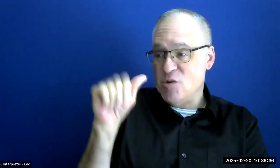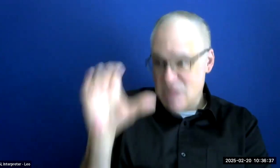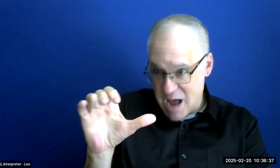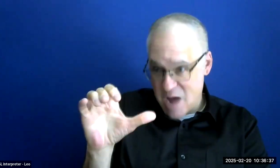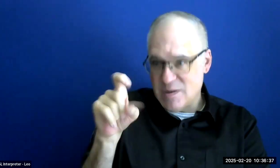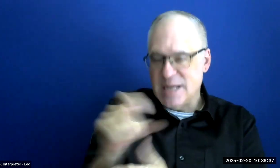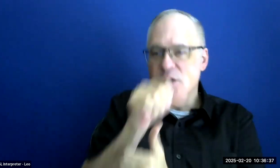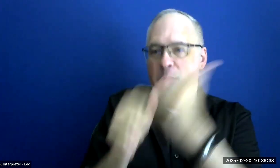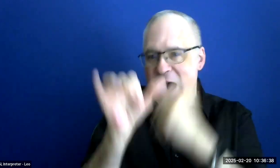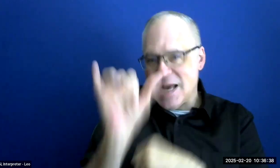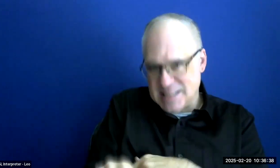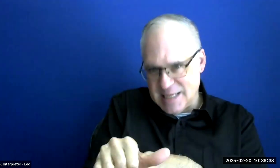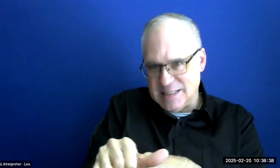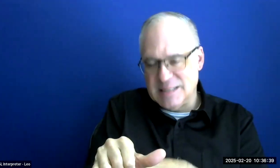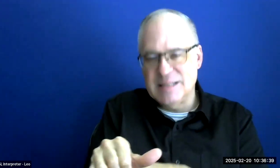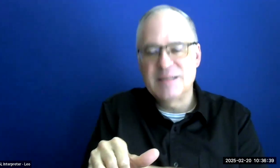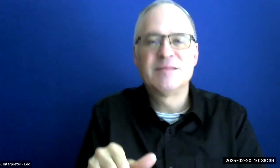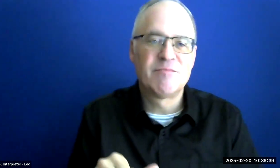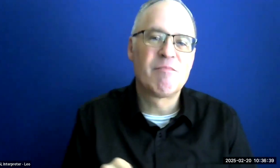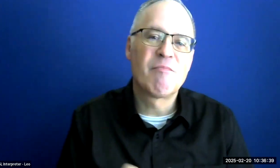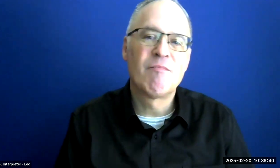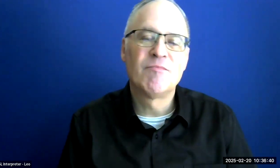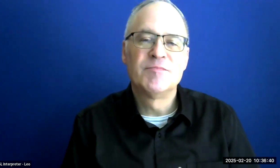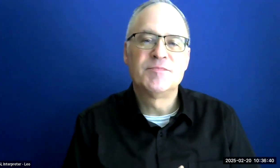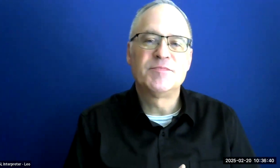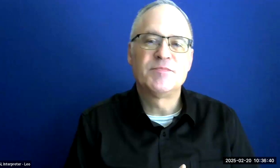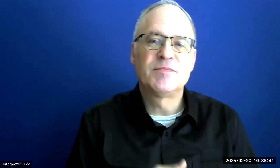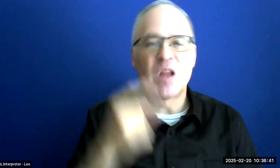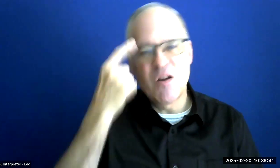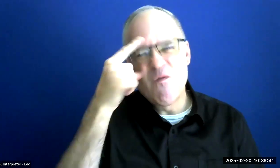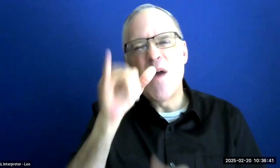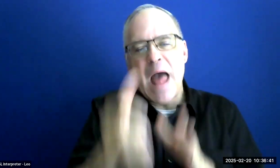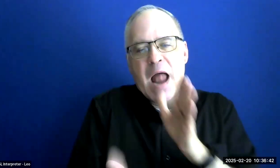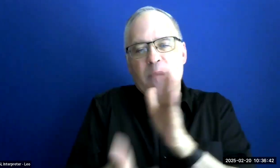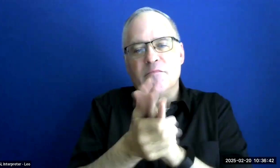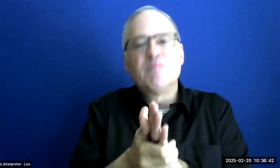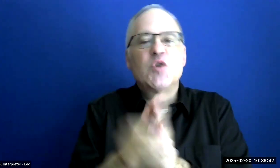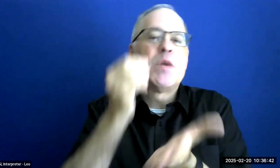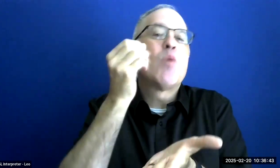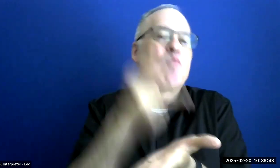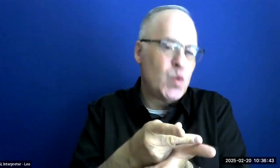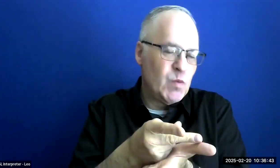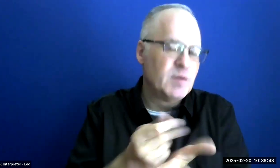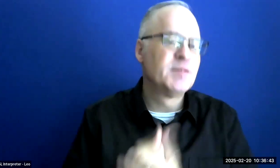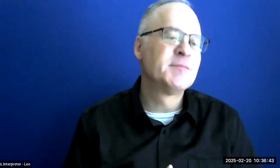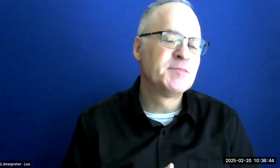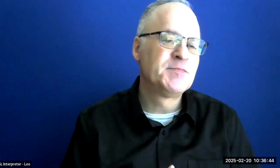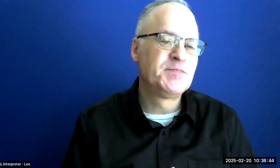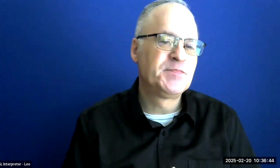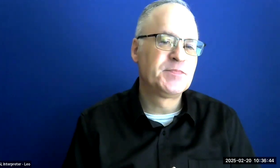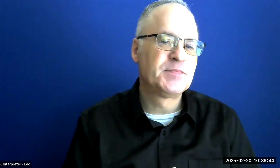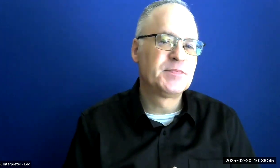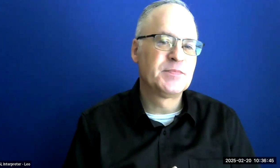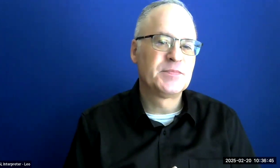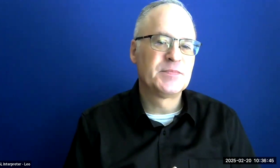order for there to be any amendments, in order for the amendments to take place. So